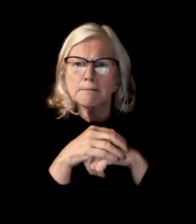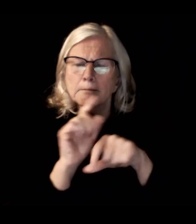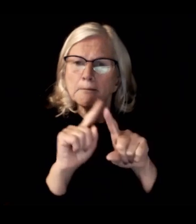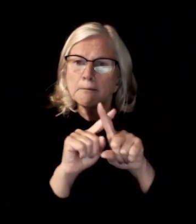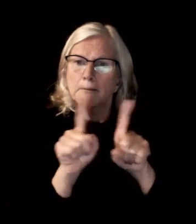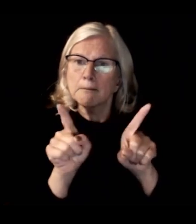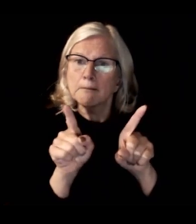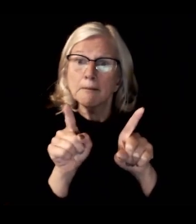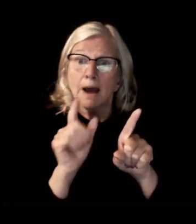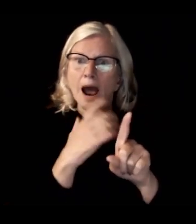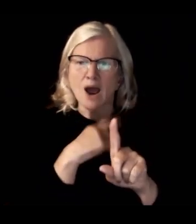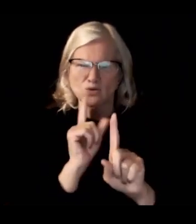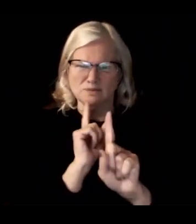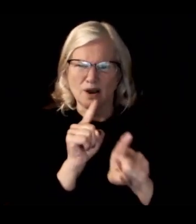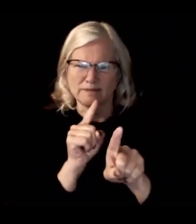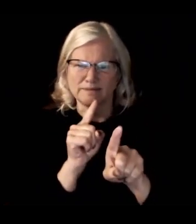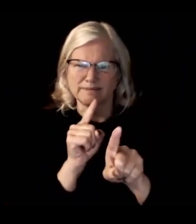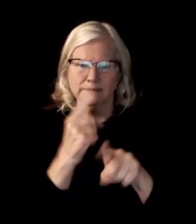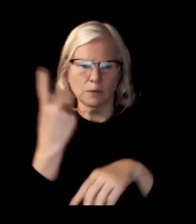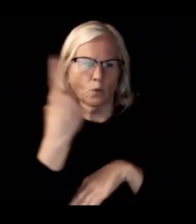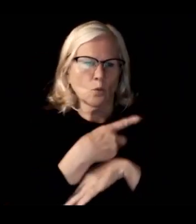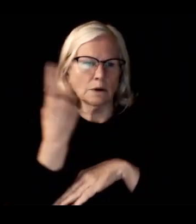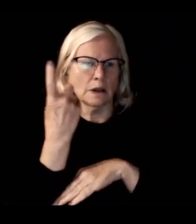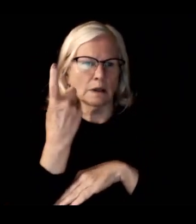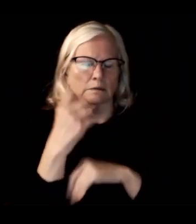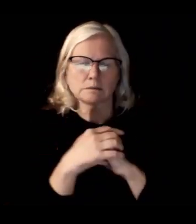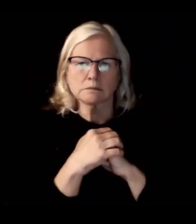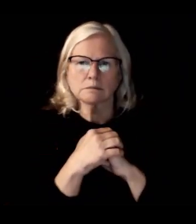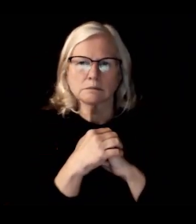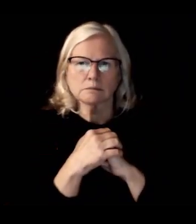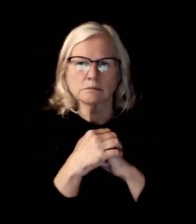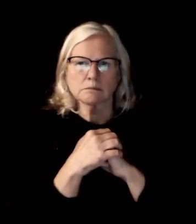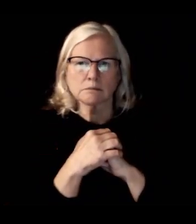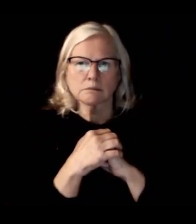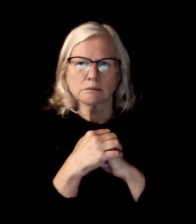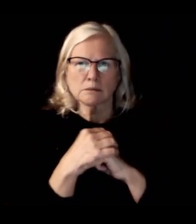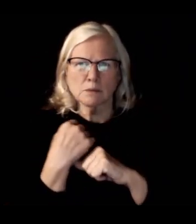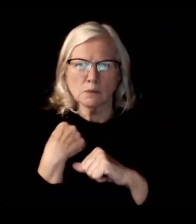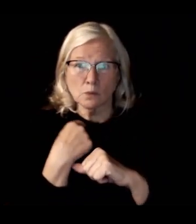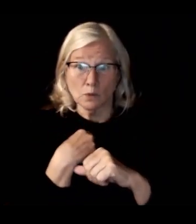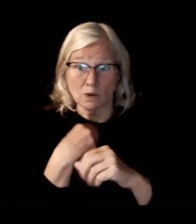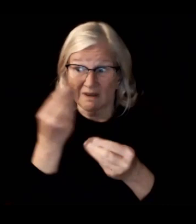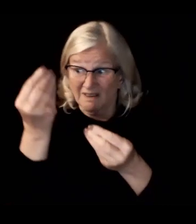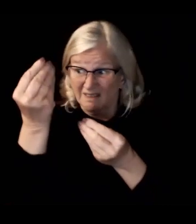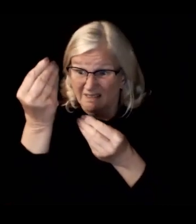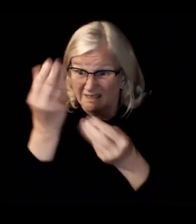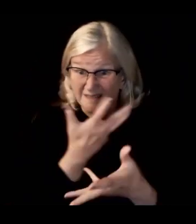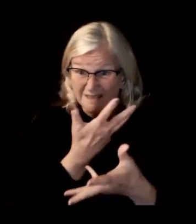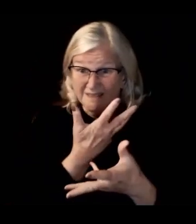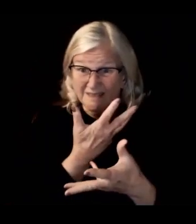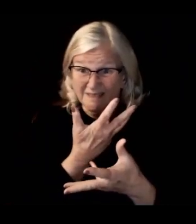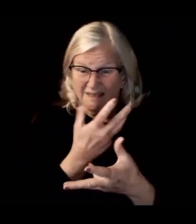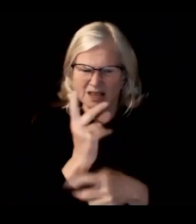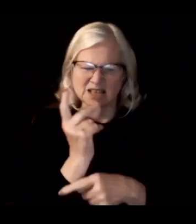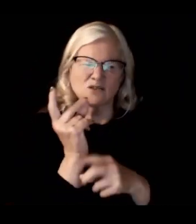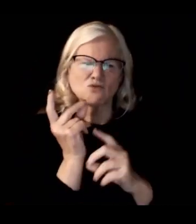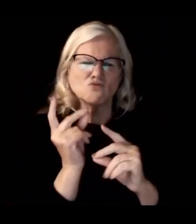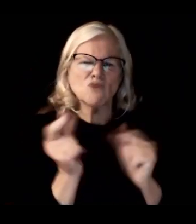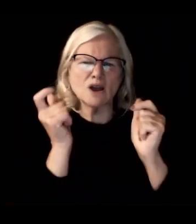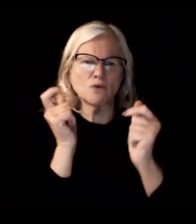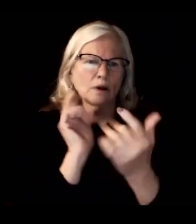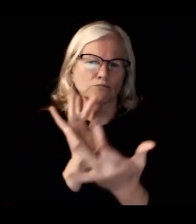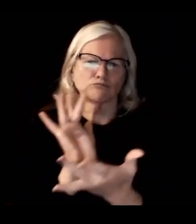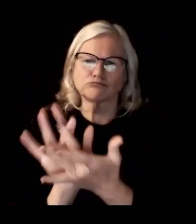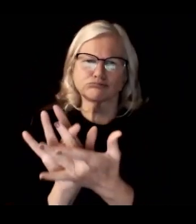So once we get information and a report on a case, that we have reached out to that individual within